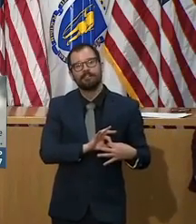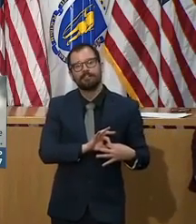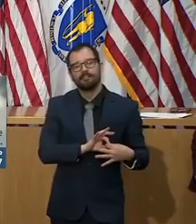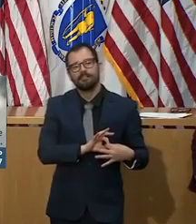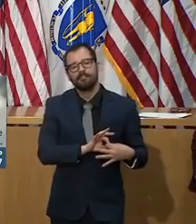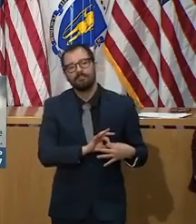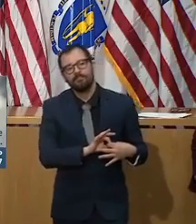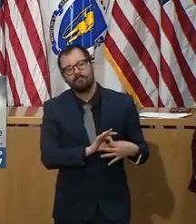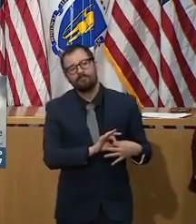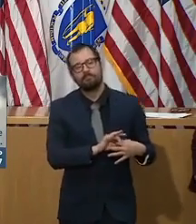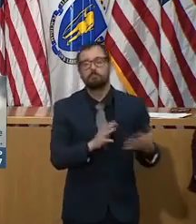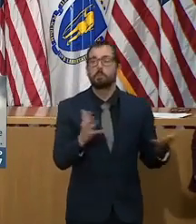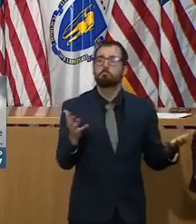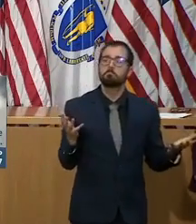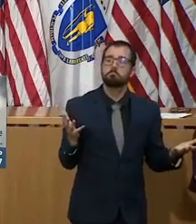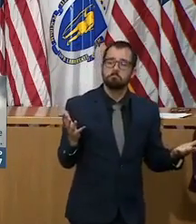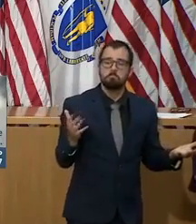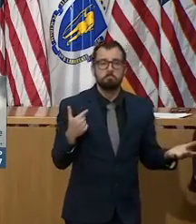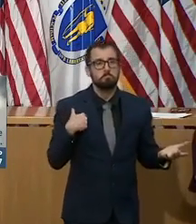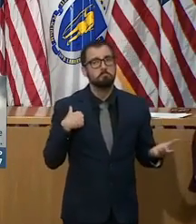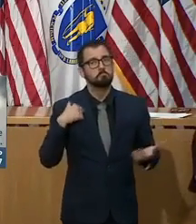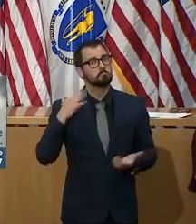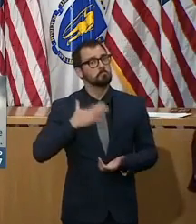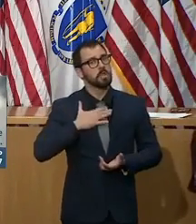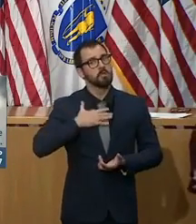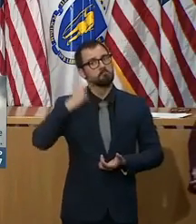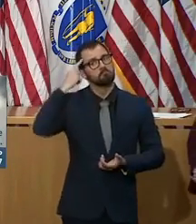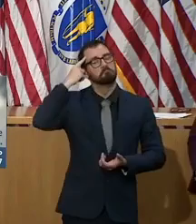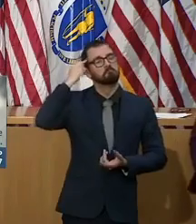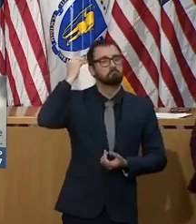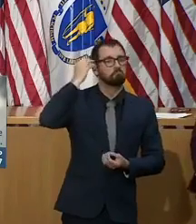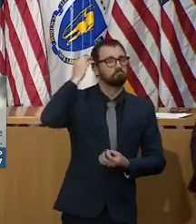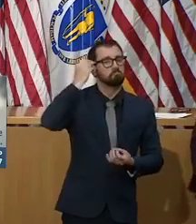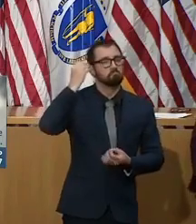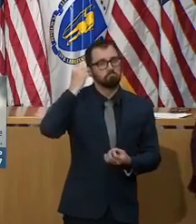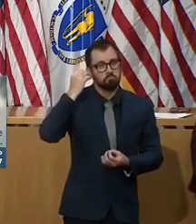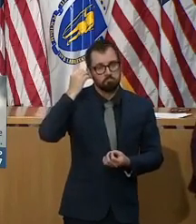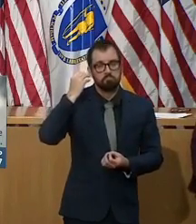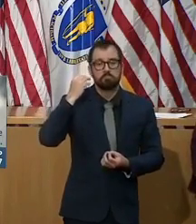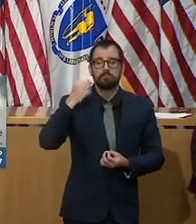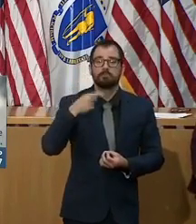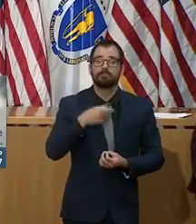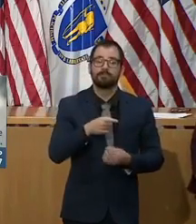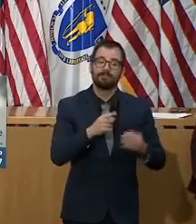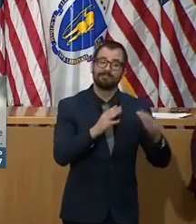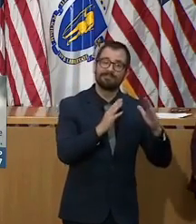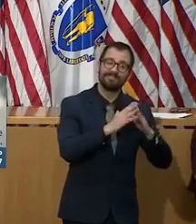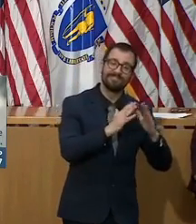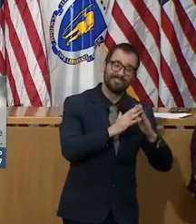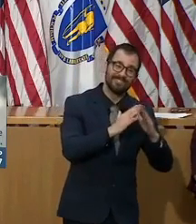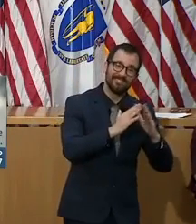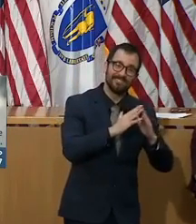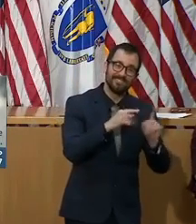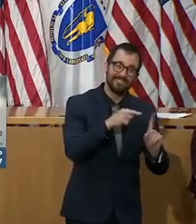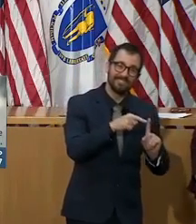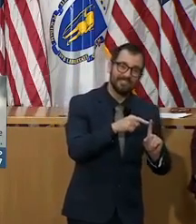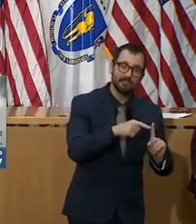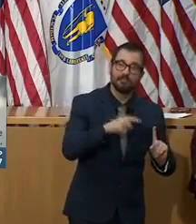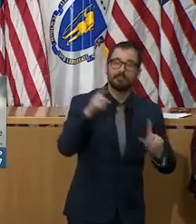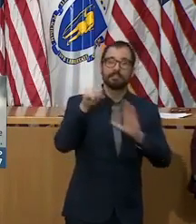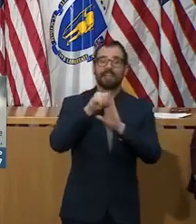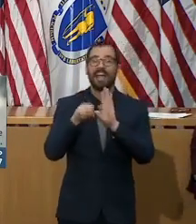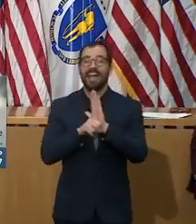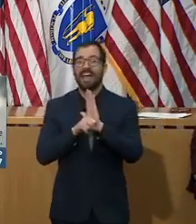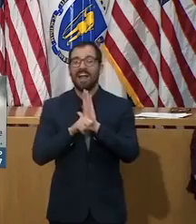disputes between state leaders and municipal leaders help people who are trying to figure out how to